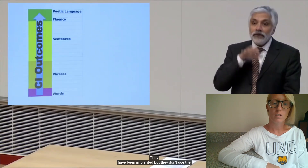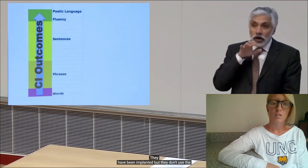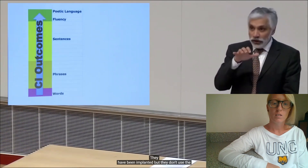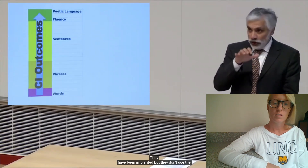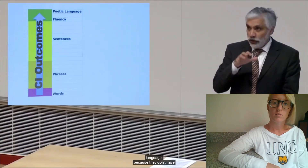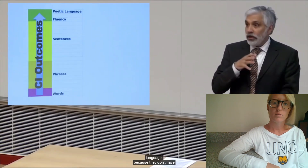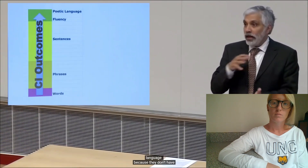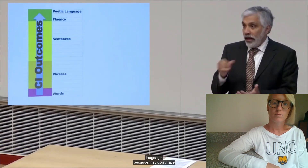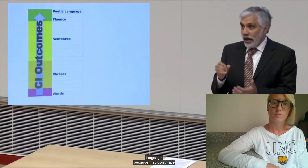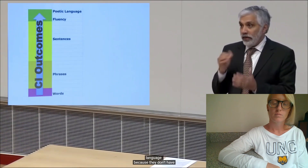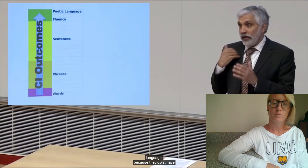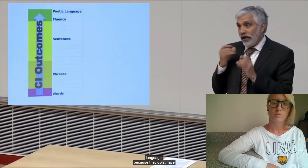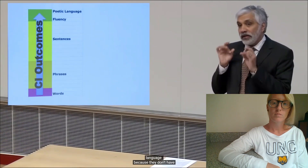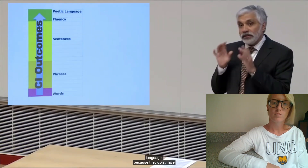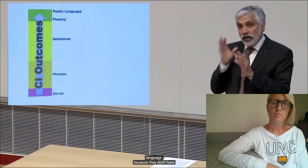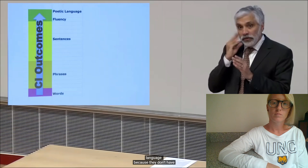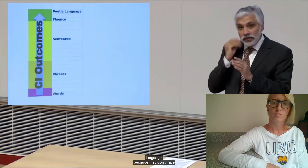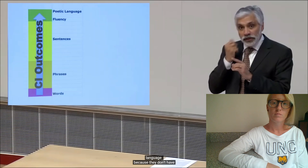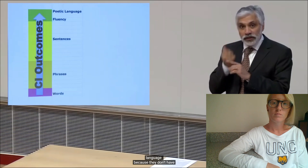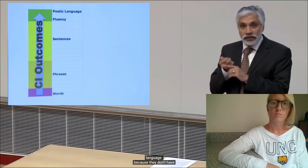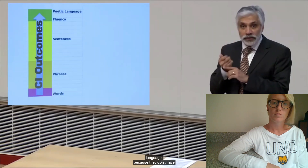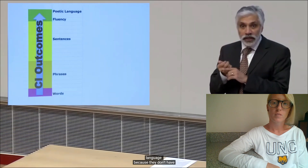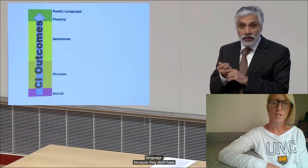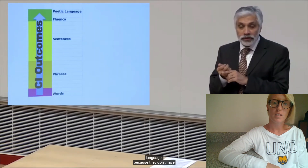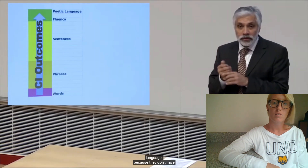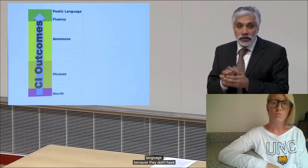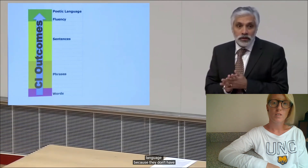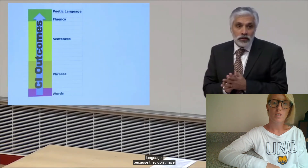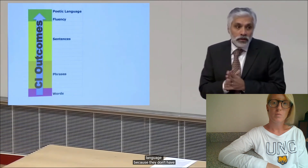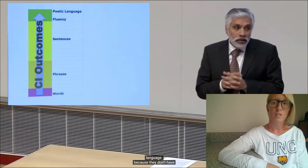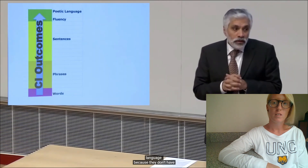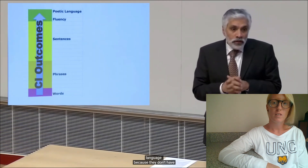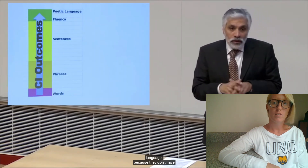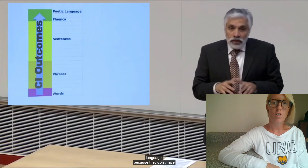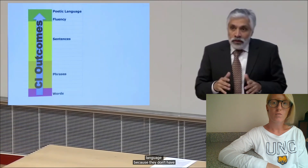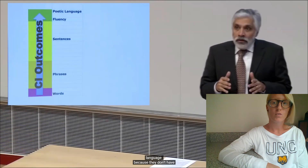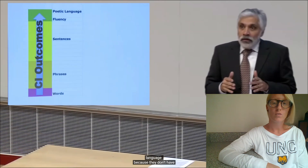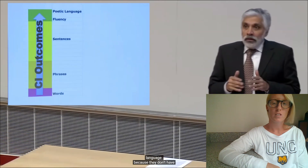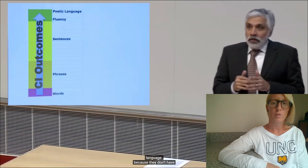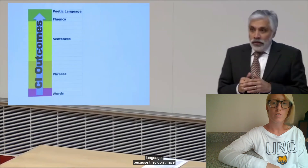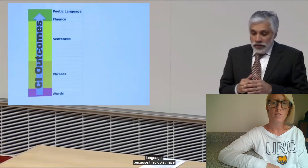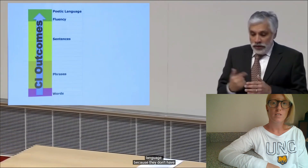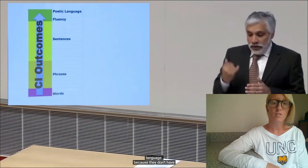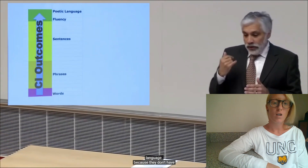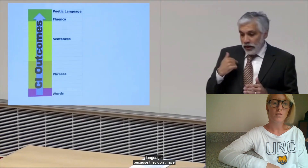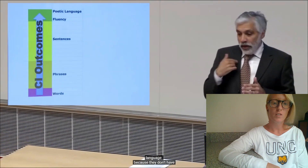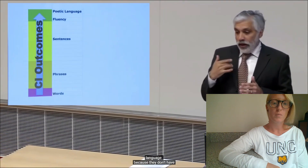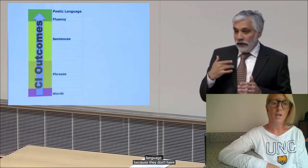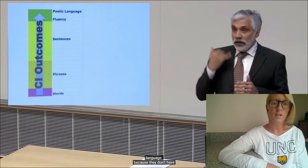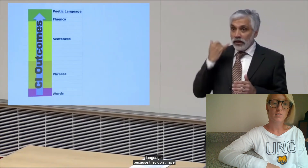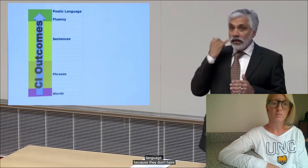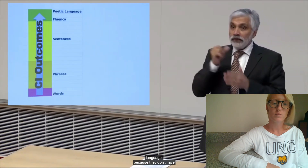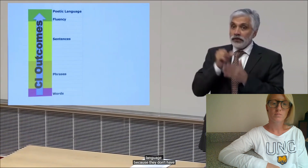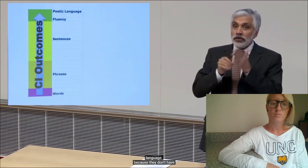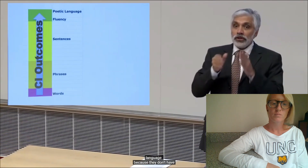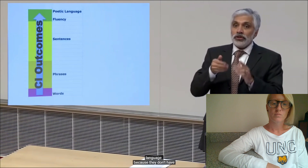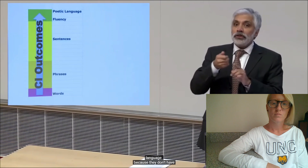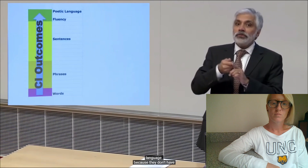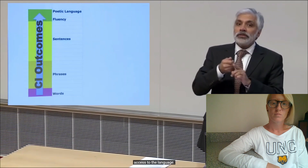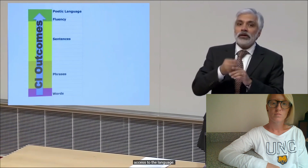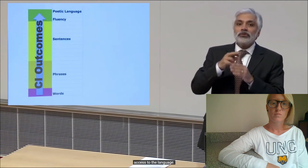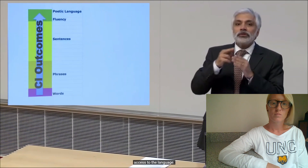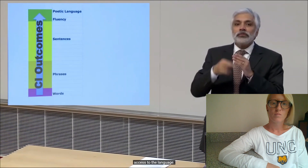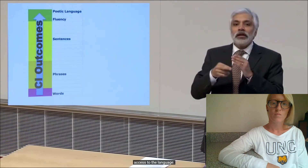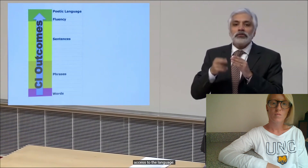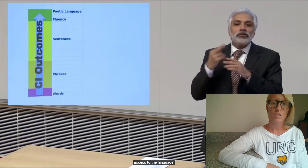fluency. use the language. And it really can be an awful experience and an awful impact. Because they don't